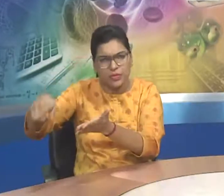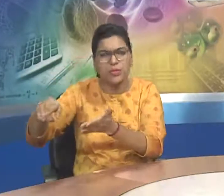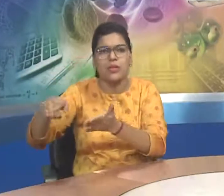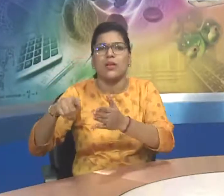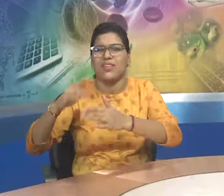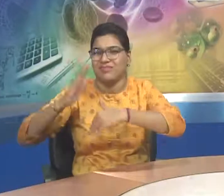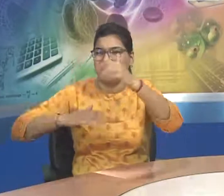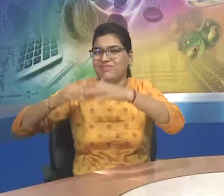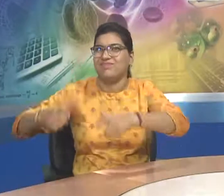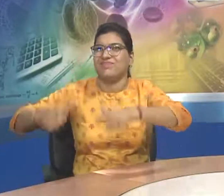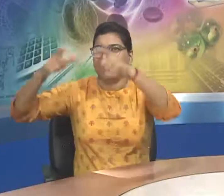vulnerability,